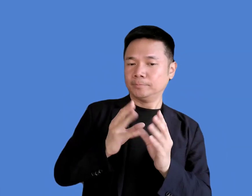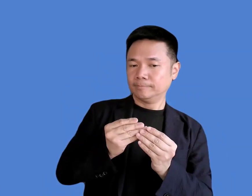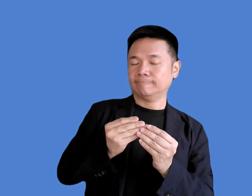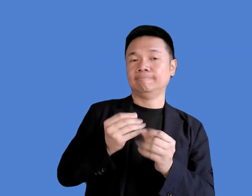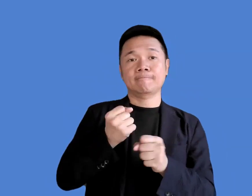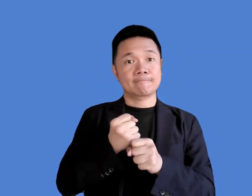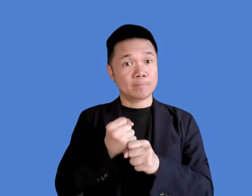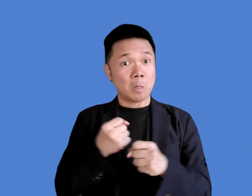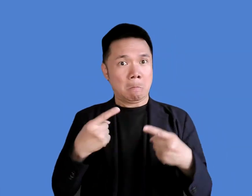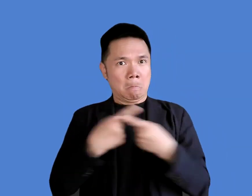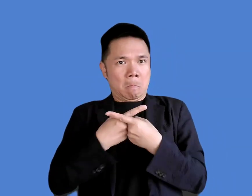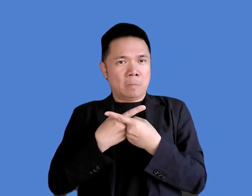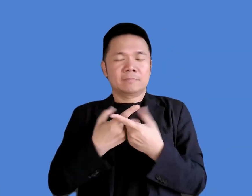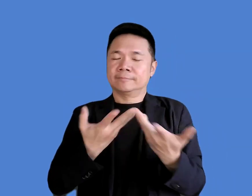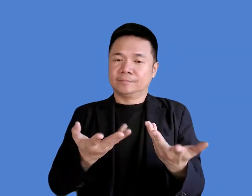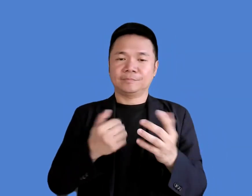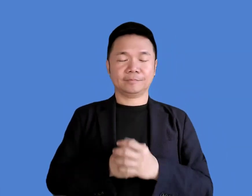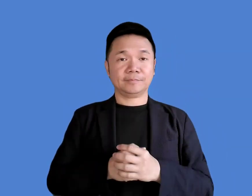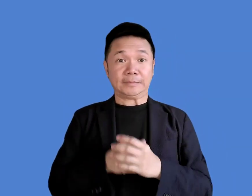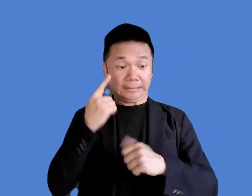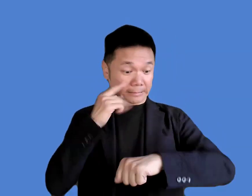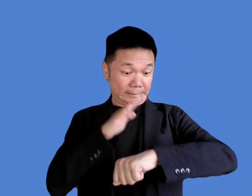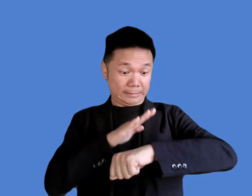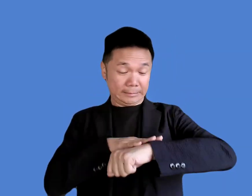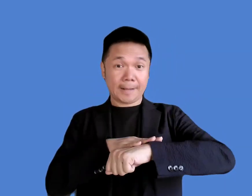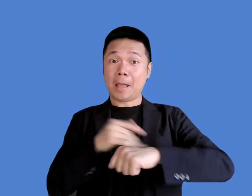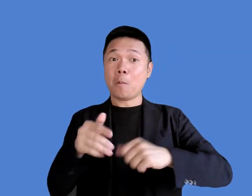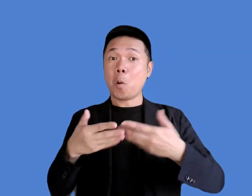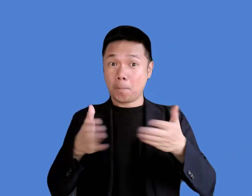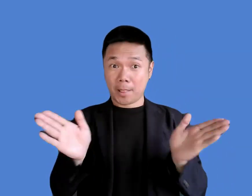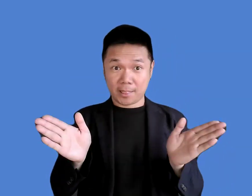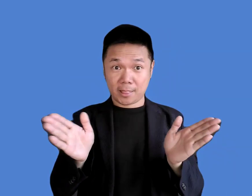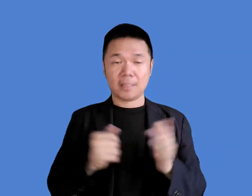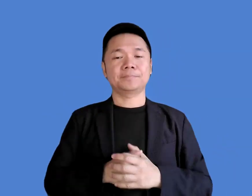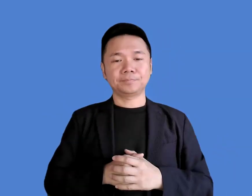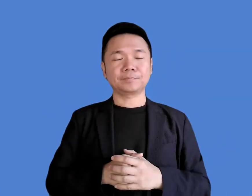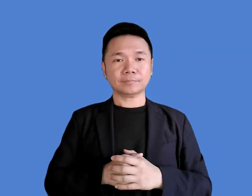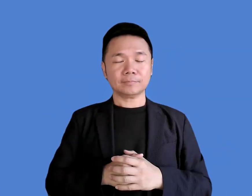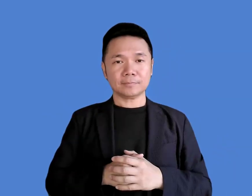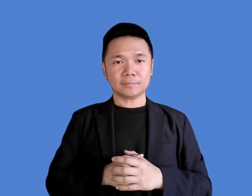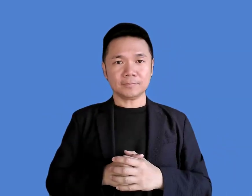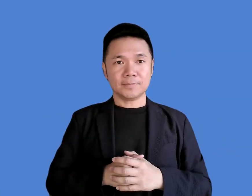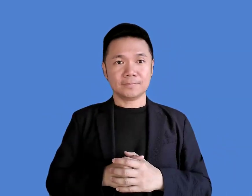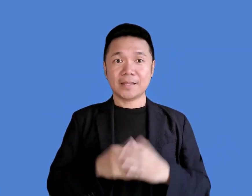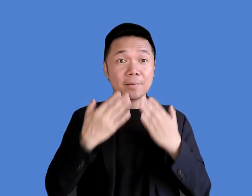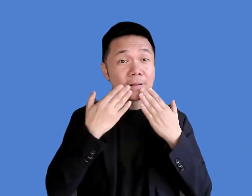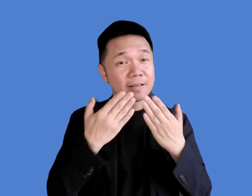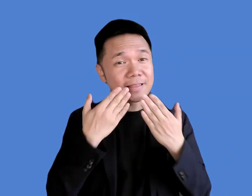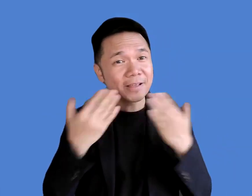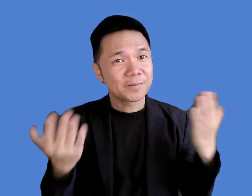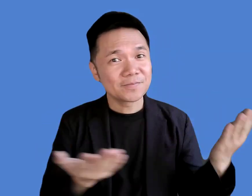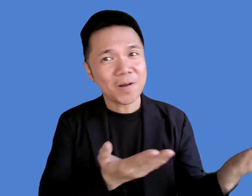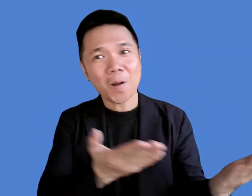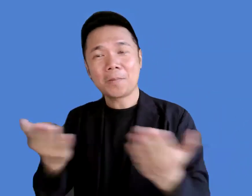Okay. Okay, just in the interest of time, I will leave that open a little bit longer. But I just wanted to thank everyone for